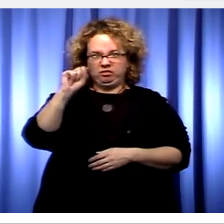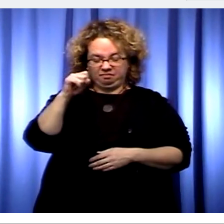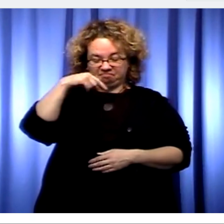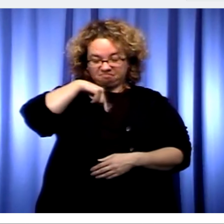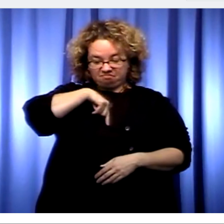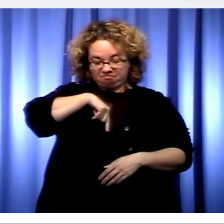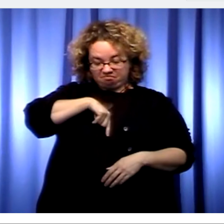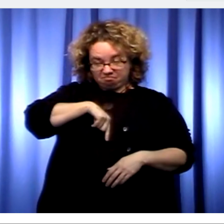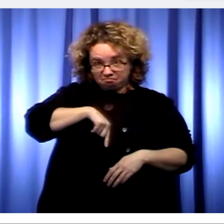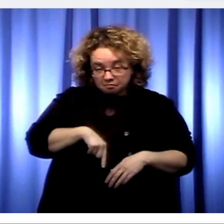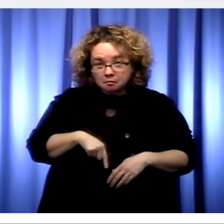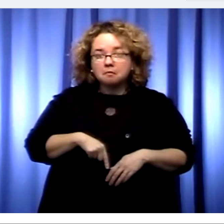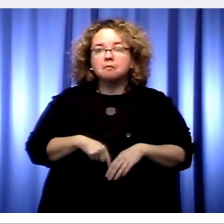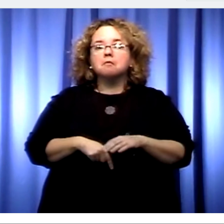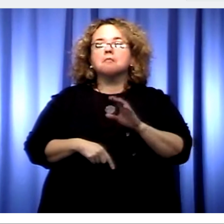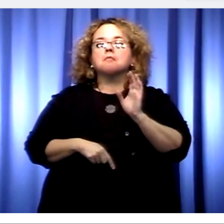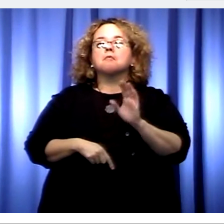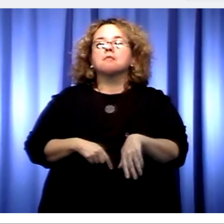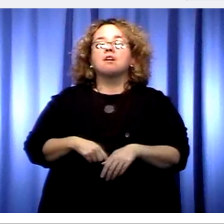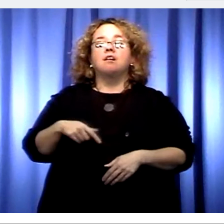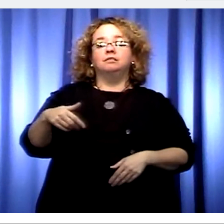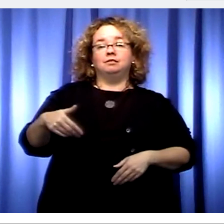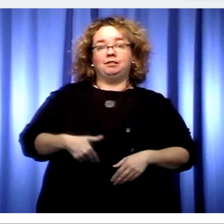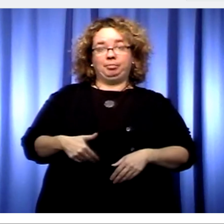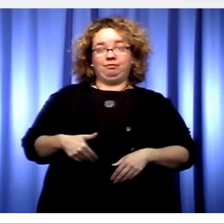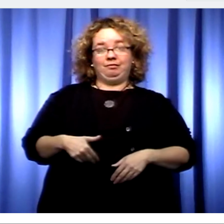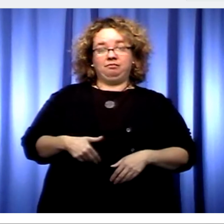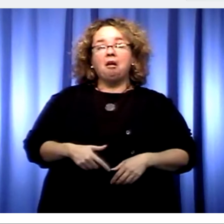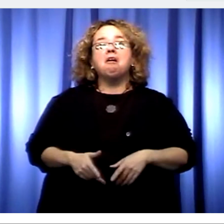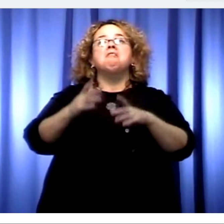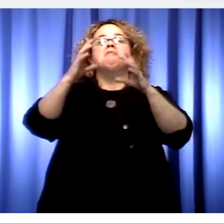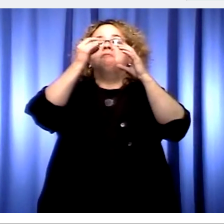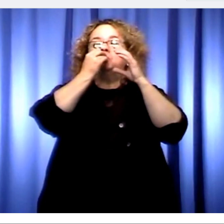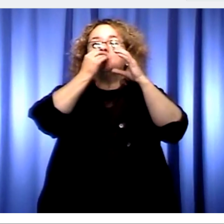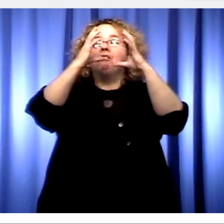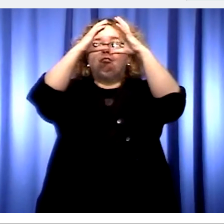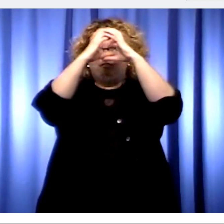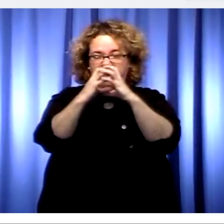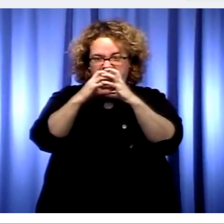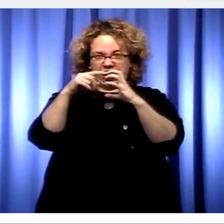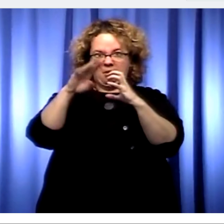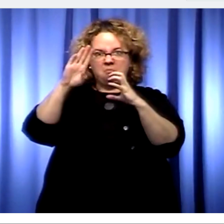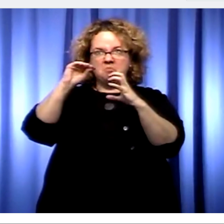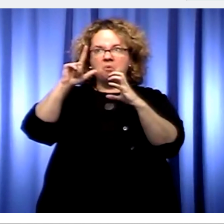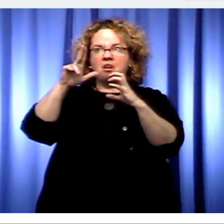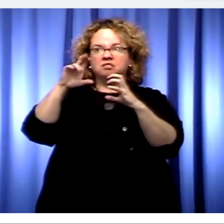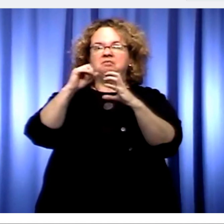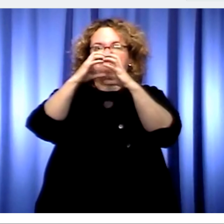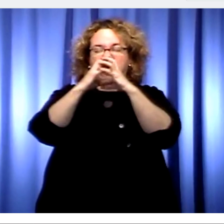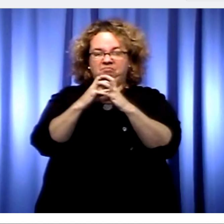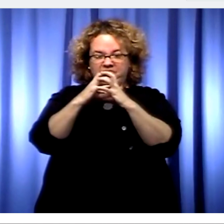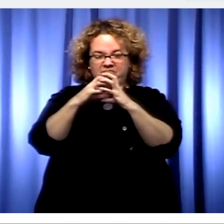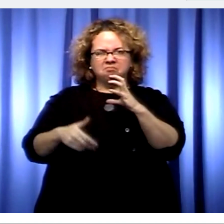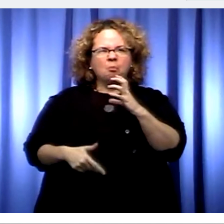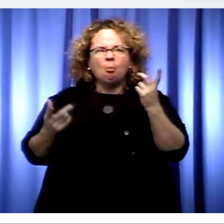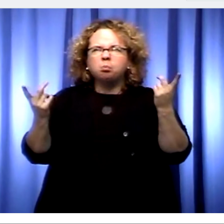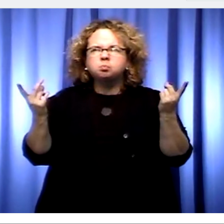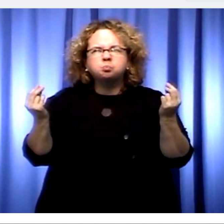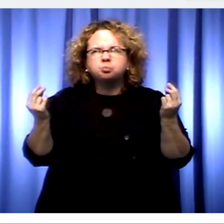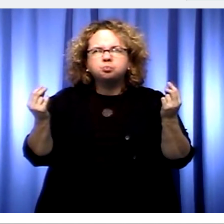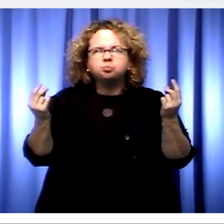And that goes down the esophagus. And next, the esophagus connects to the